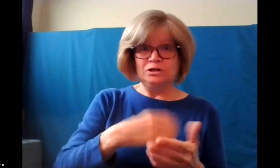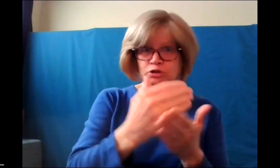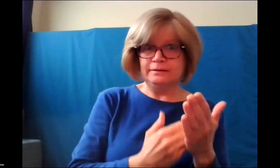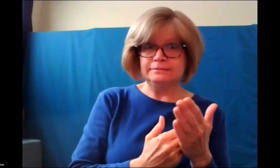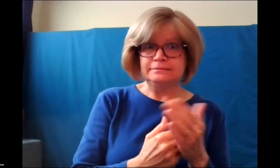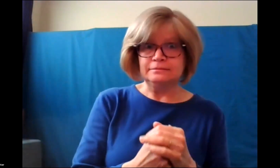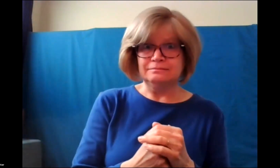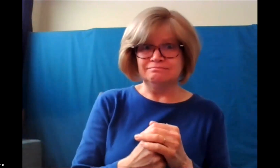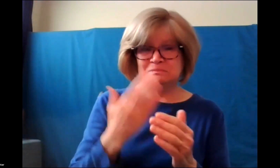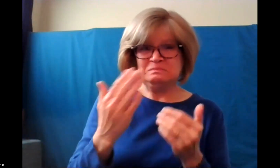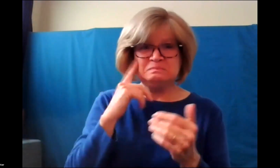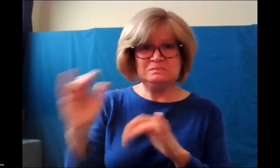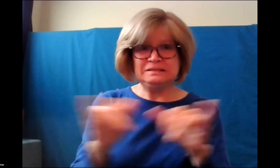it?